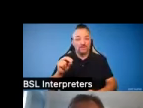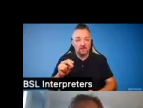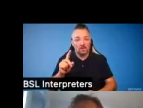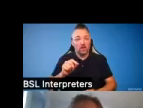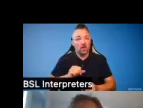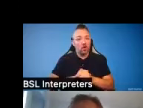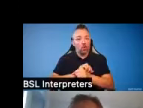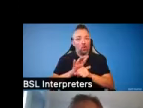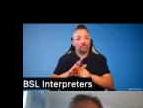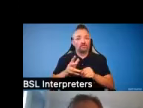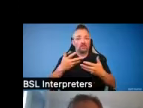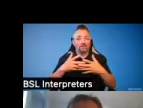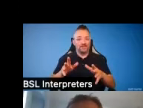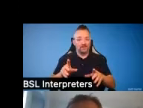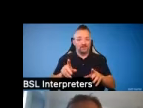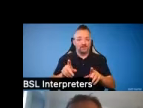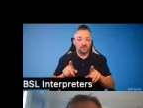COVID in